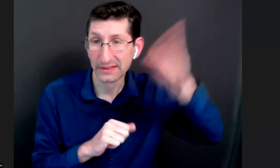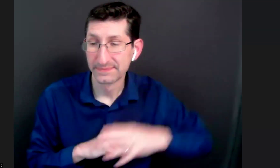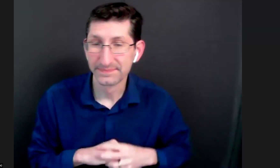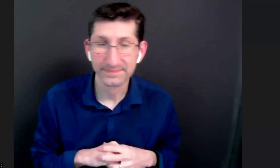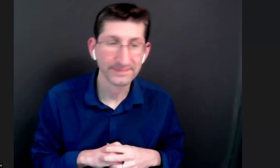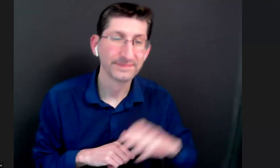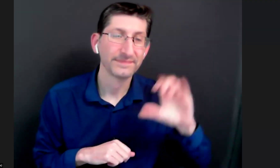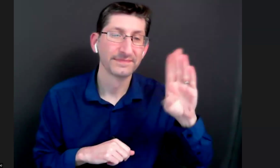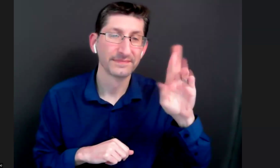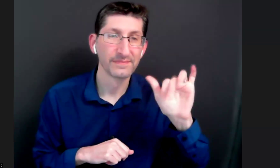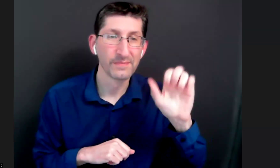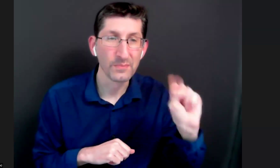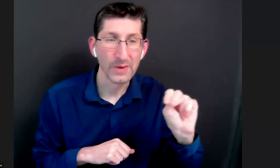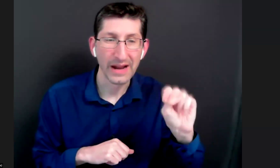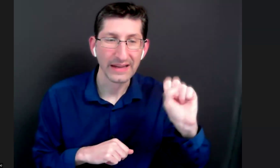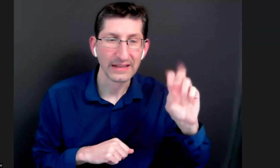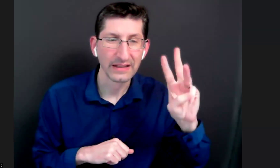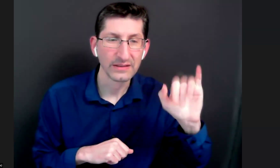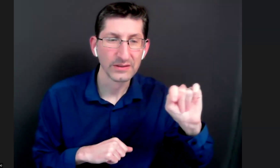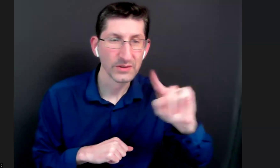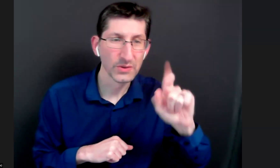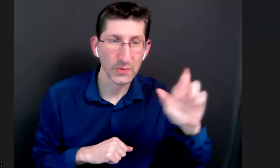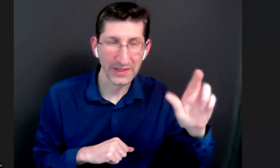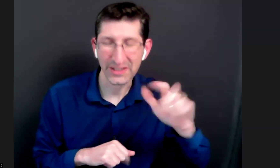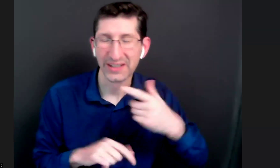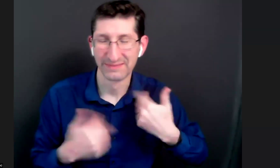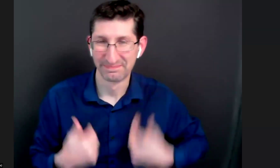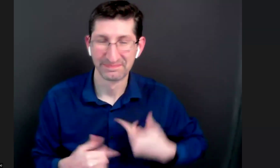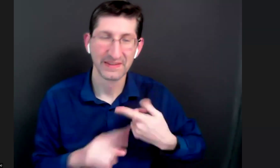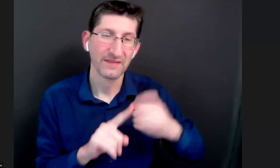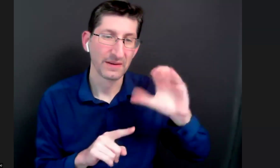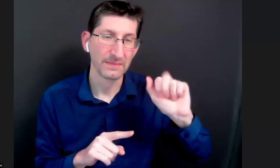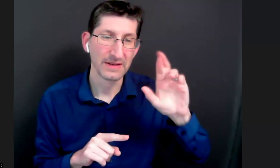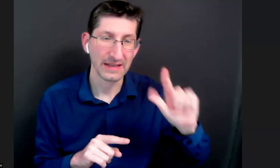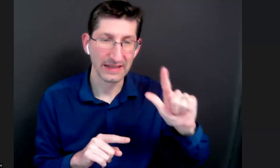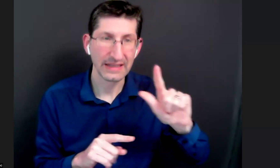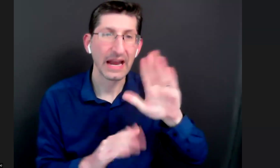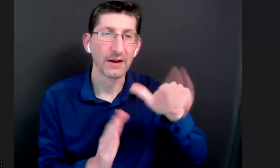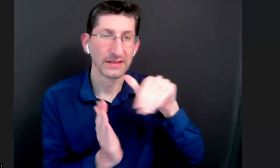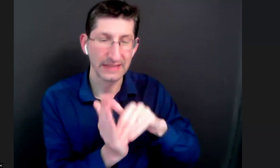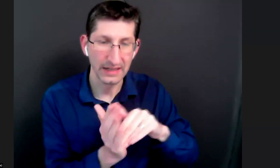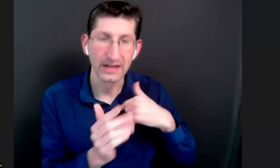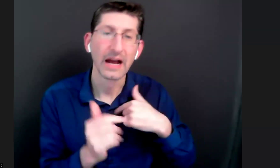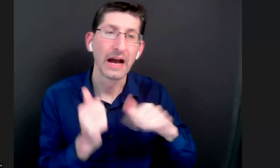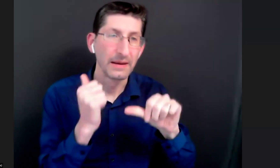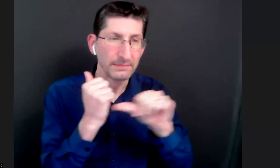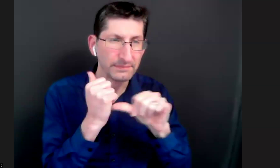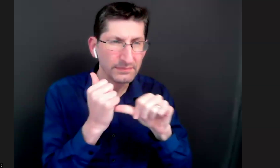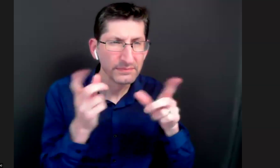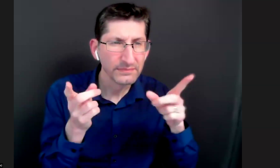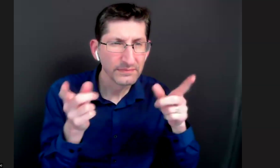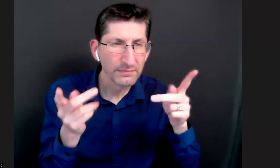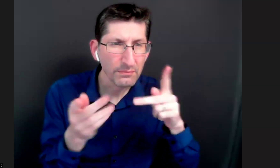Thanks, Sarah. I'm Brian Switzer from the Carroll Center. I'm our program manager of accessibility technology training and